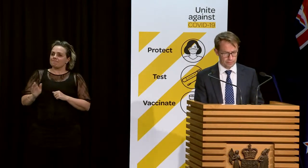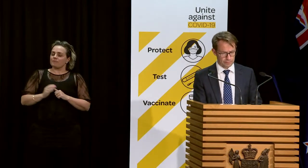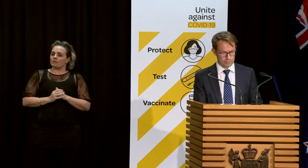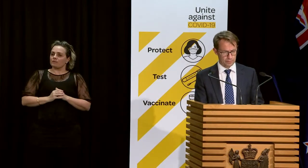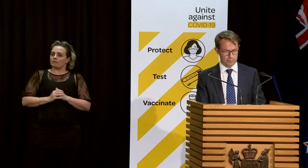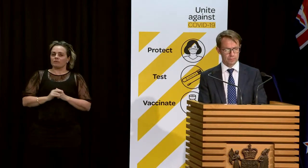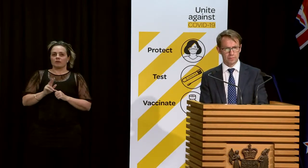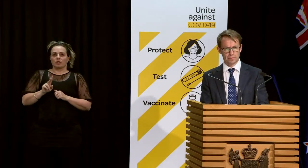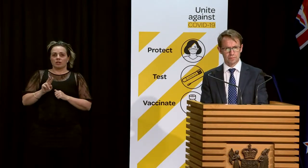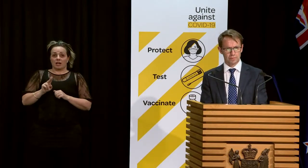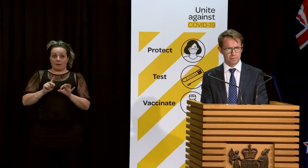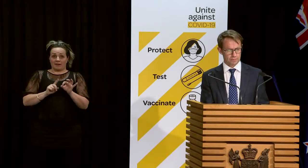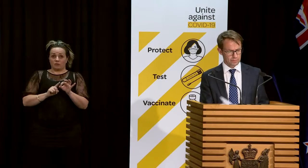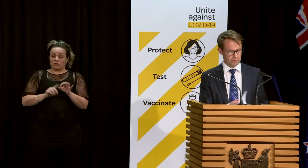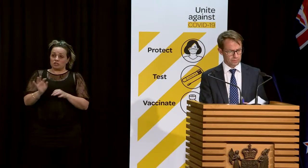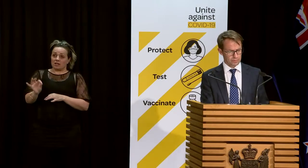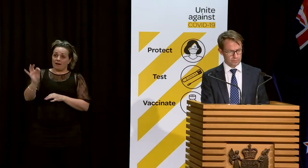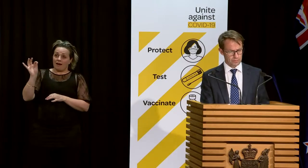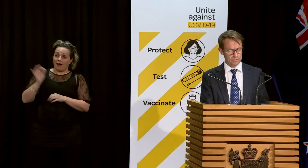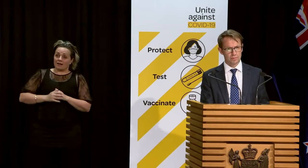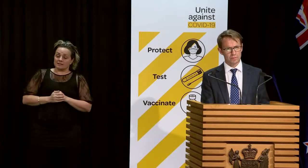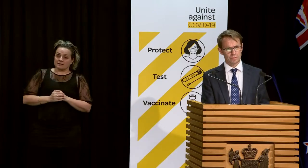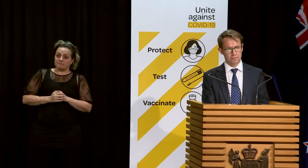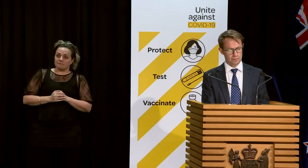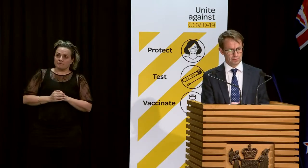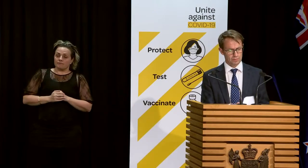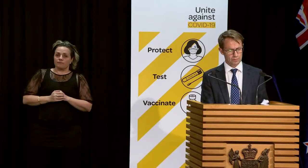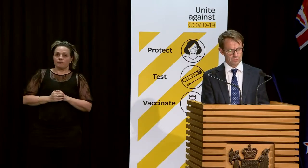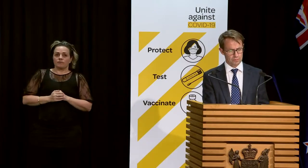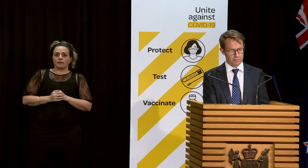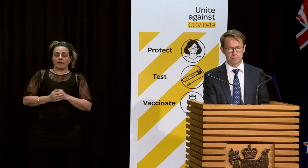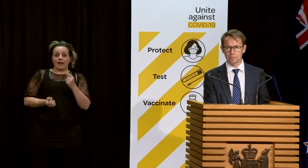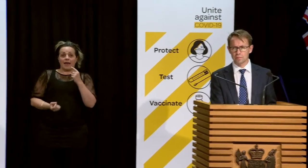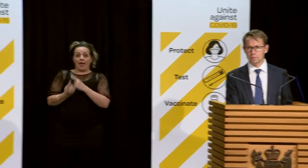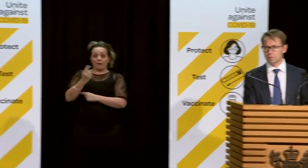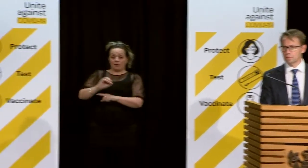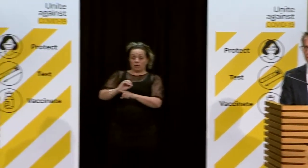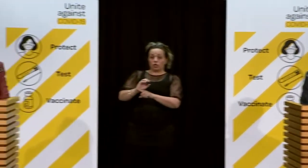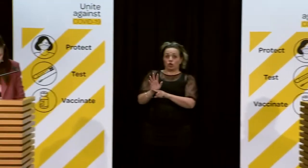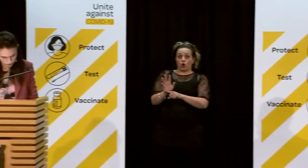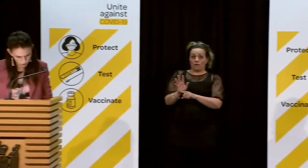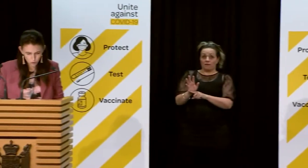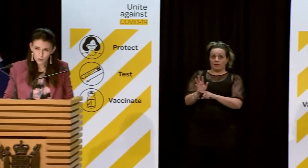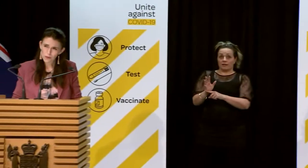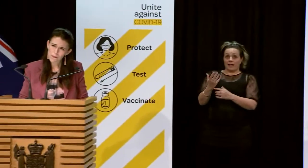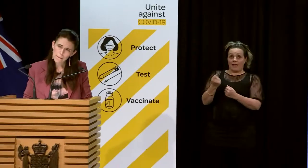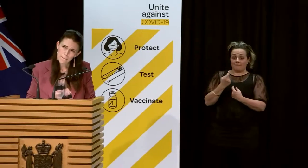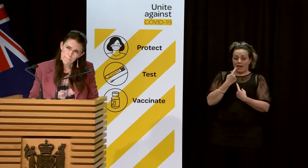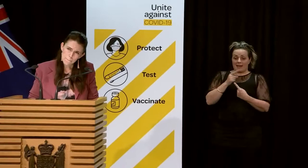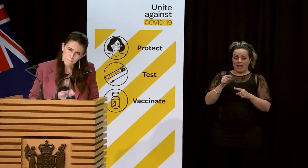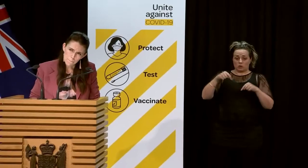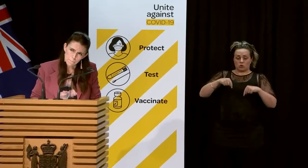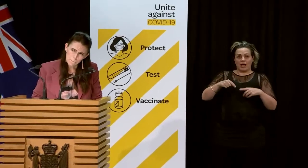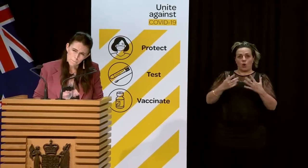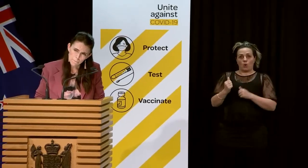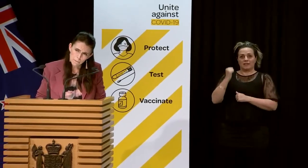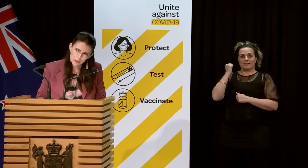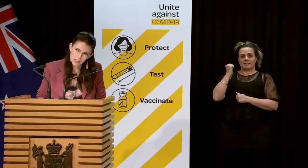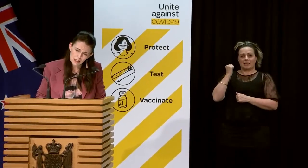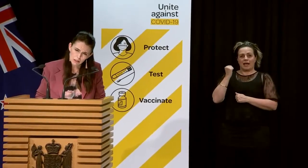Just a couple of questions. Have really any COVID cases that have been announced today or yesterday that had attended